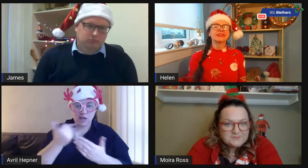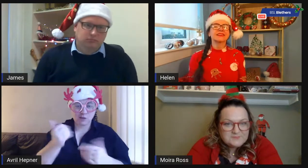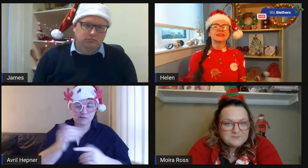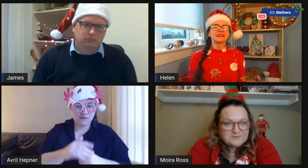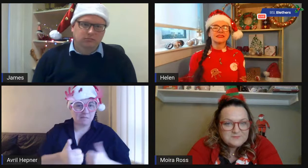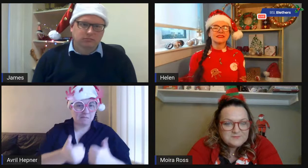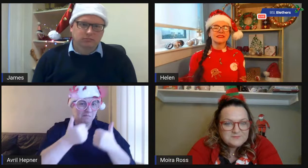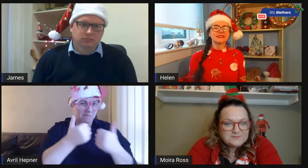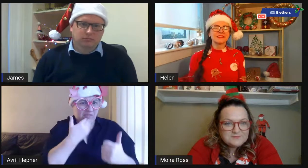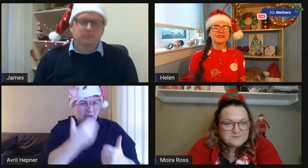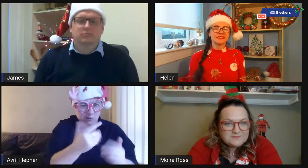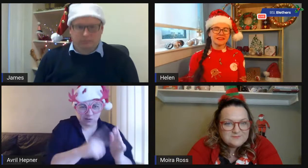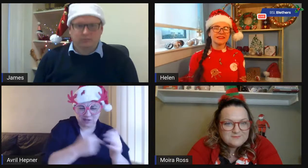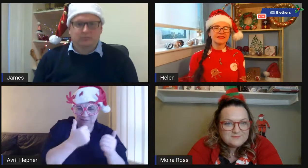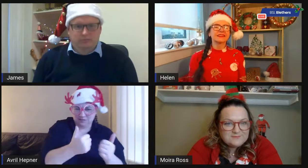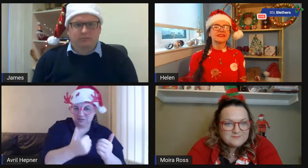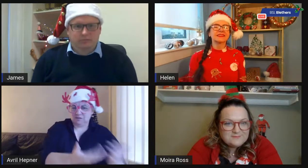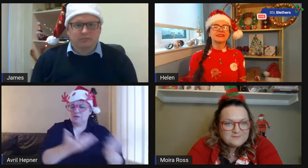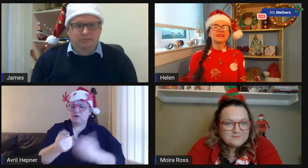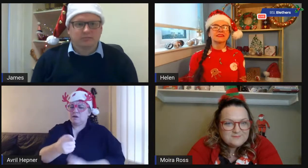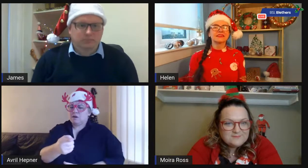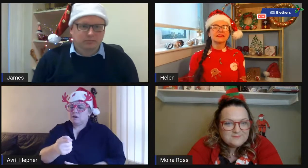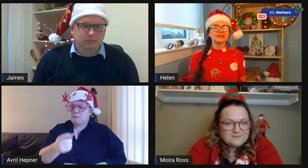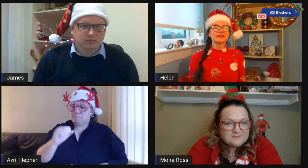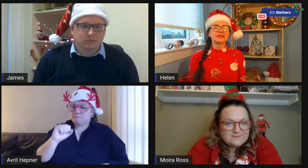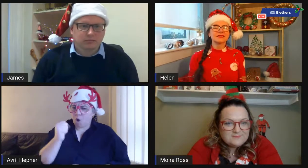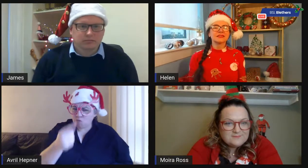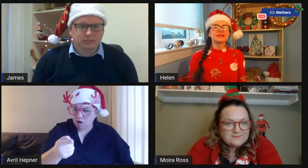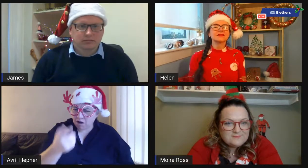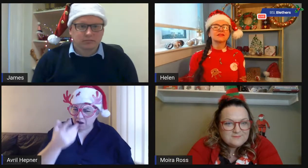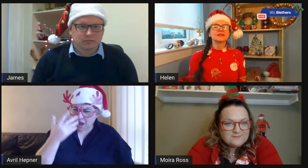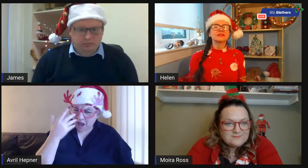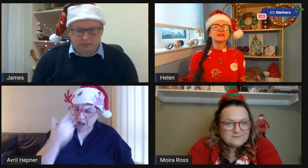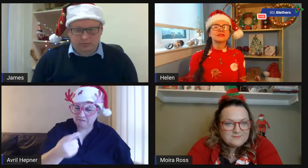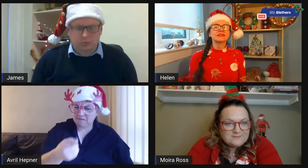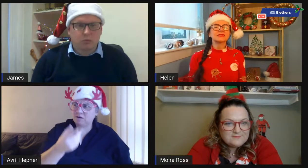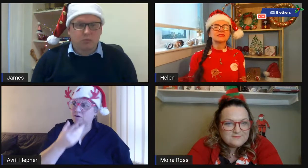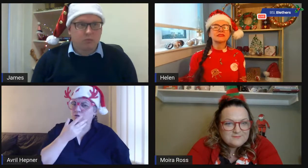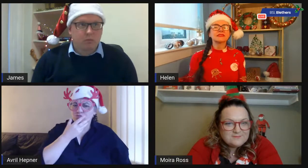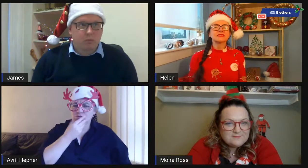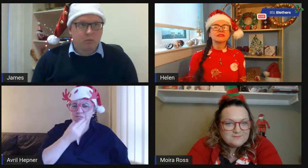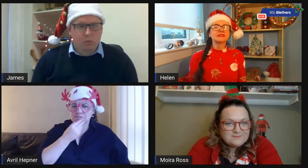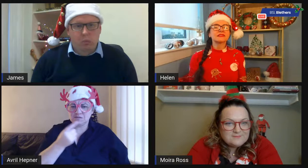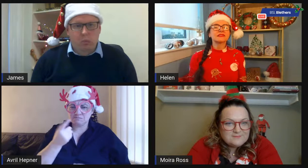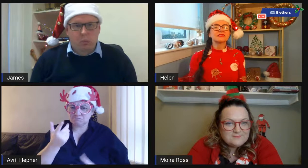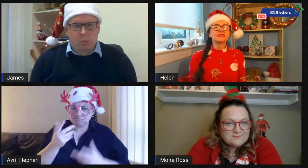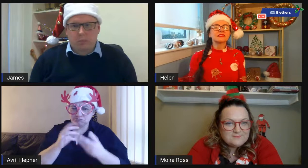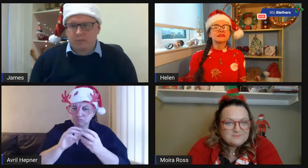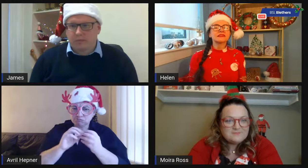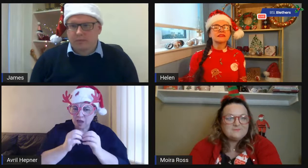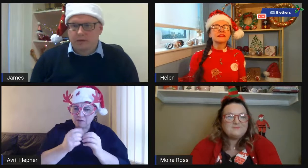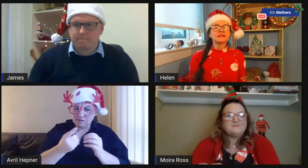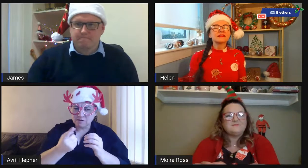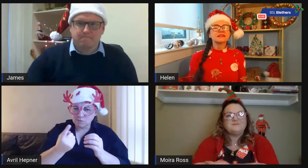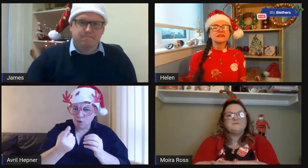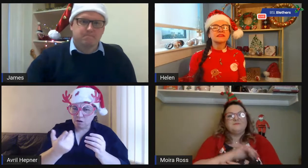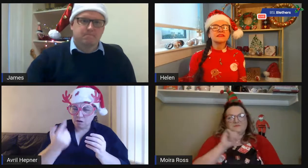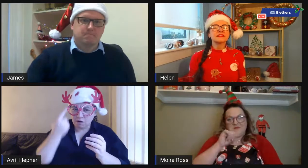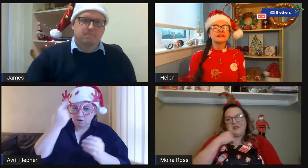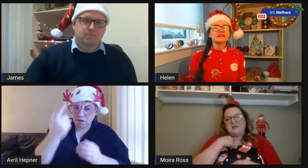them in the comments and we can share them amongst all the viewers. Thank you. Moira, now, what have you been